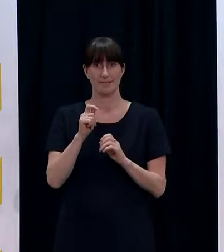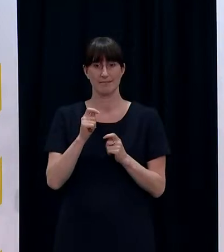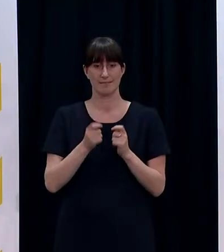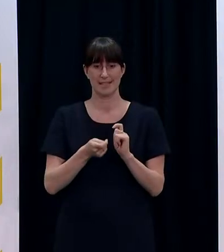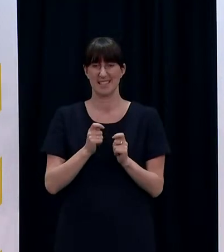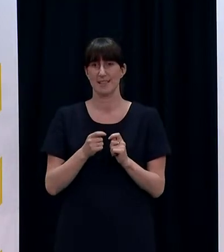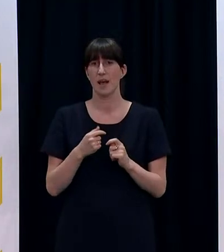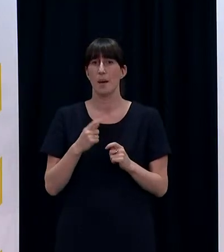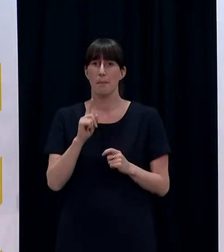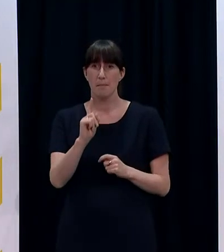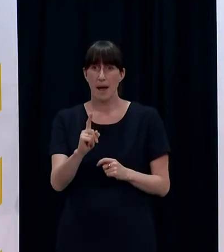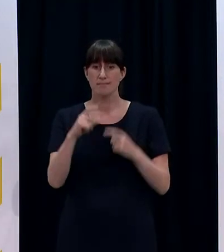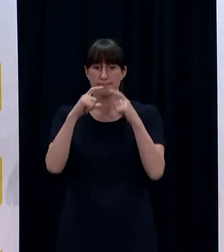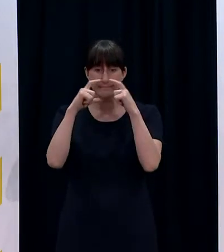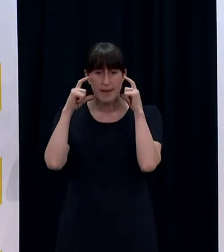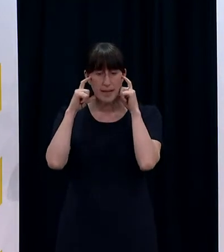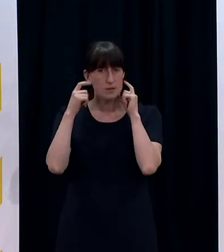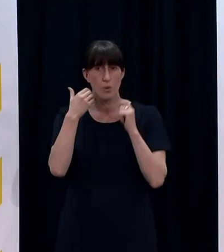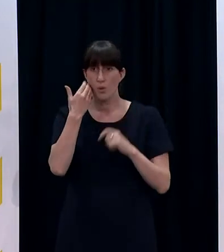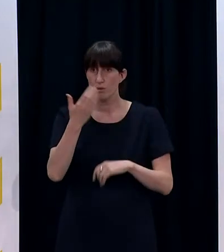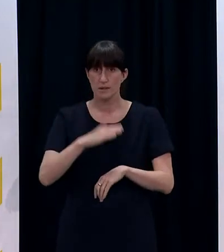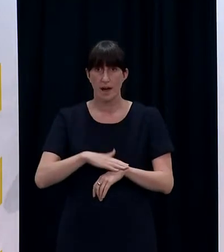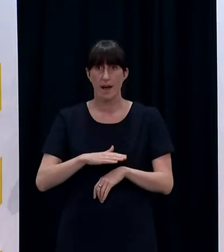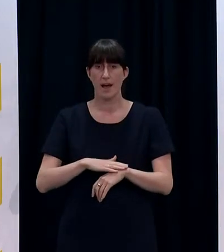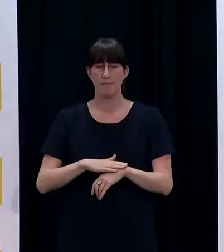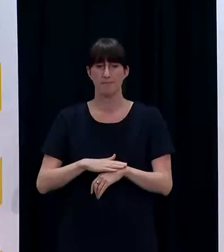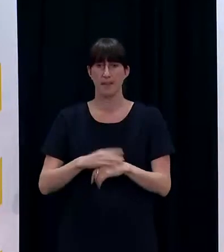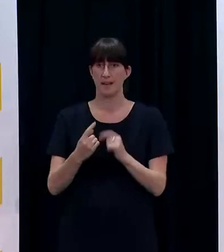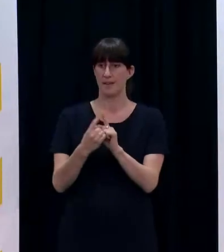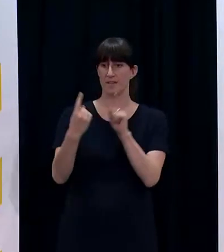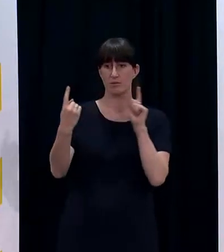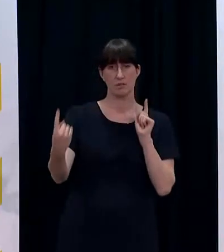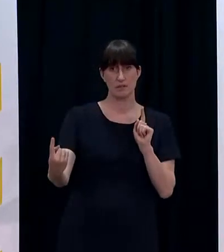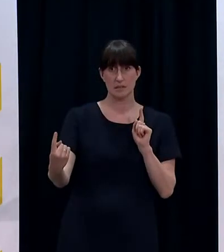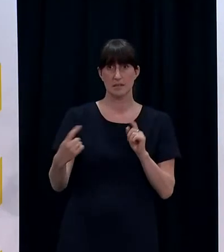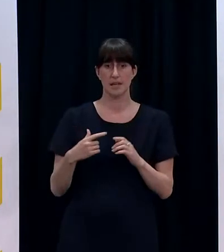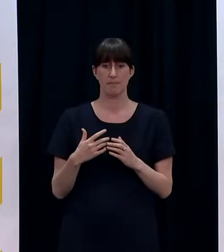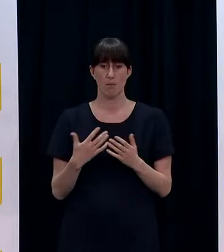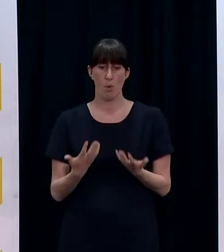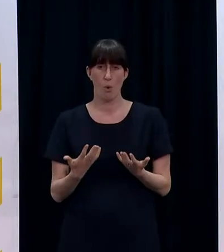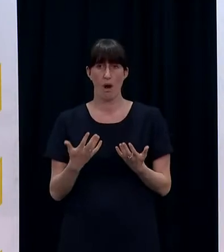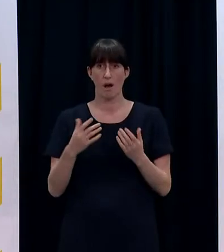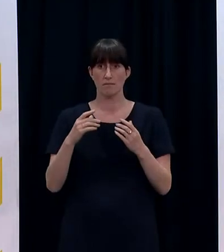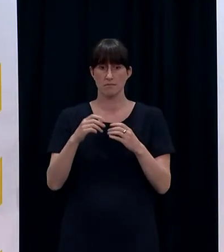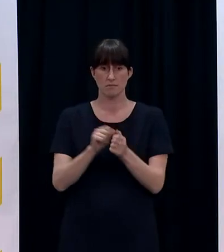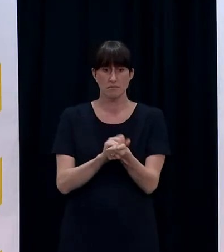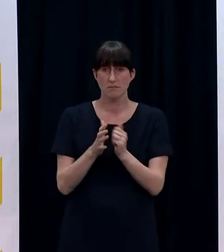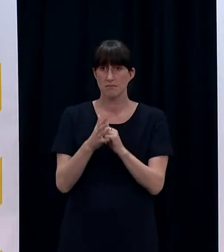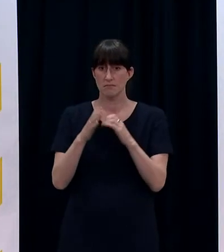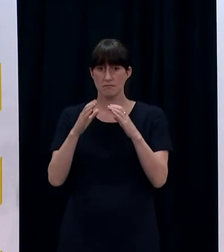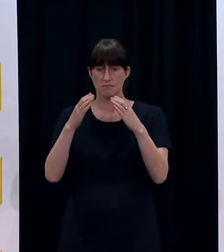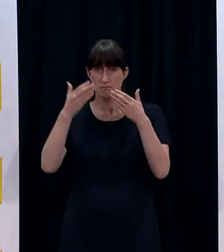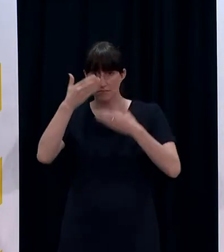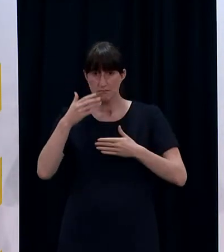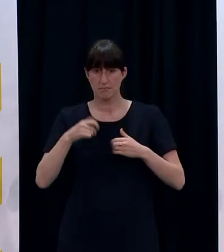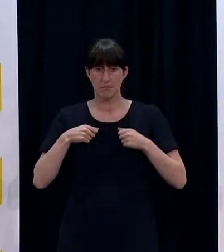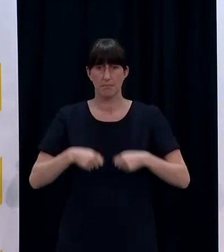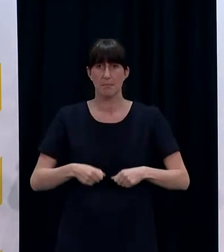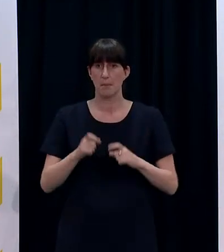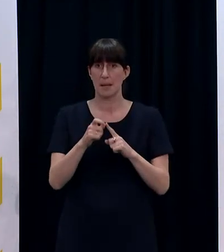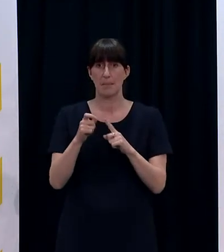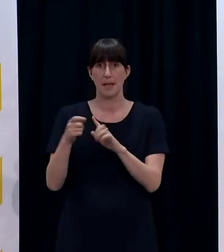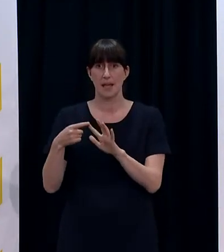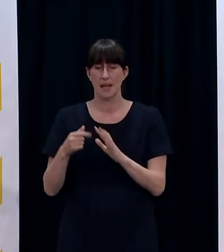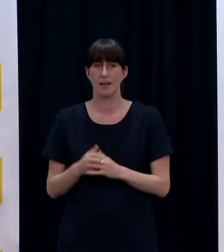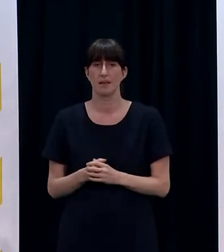of masks and PPE and physical distancing, and can concur that